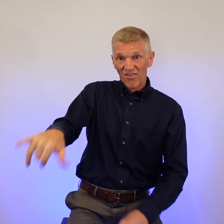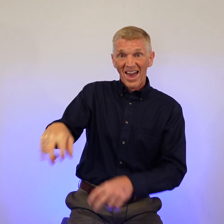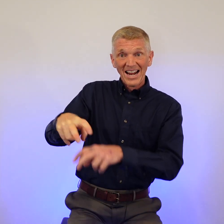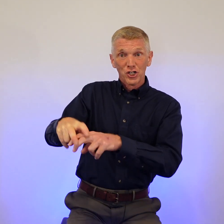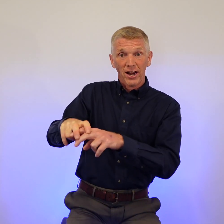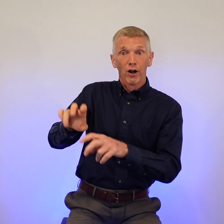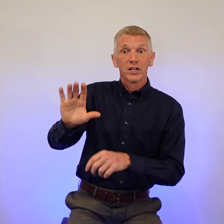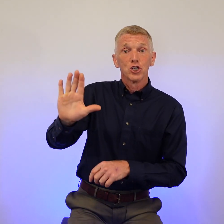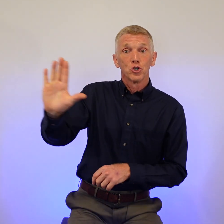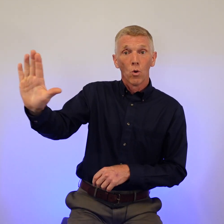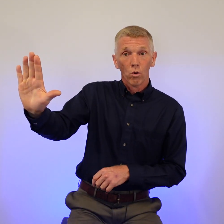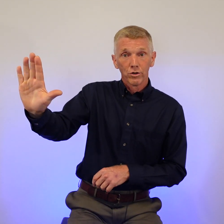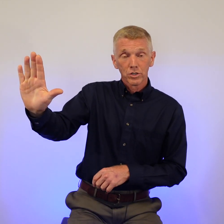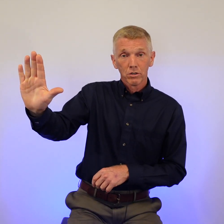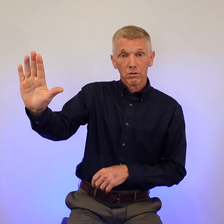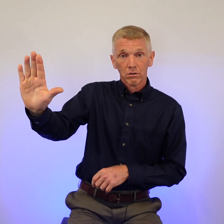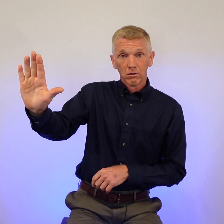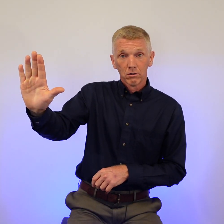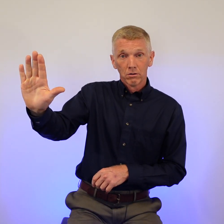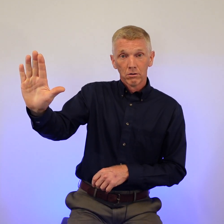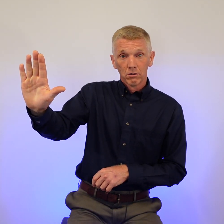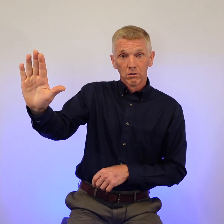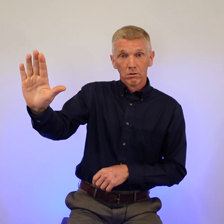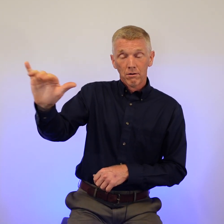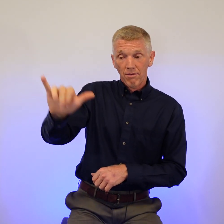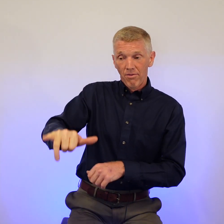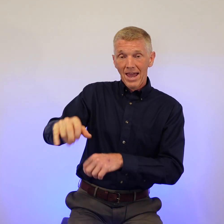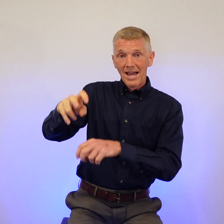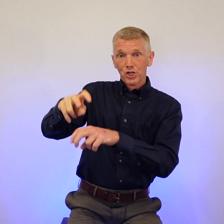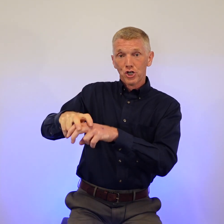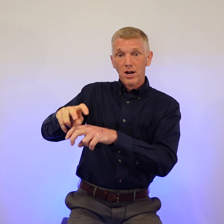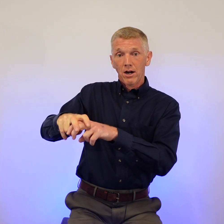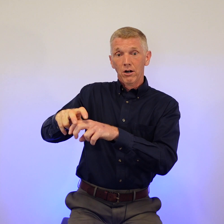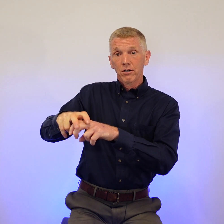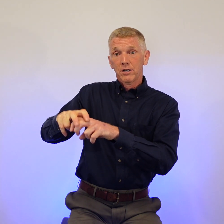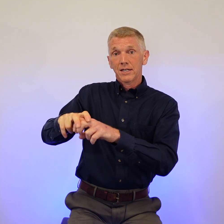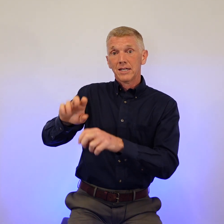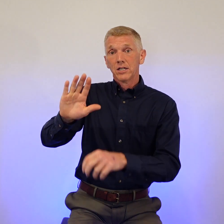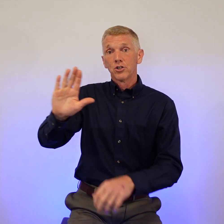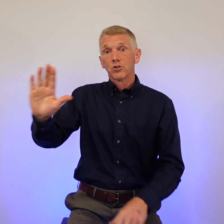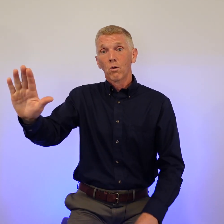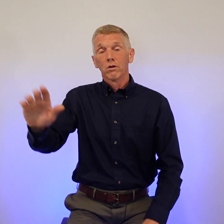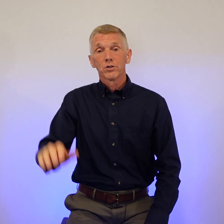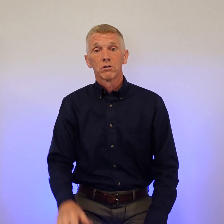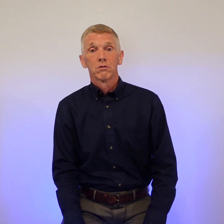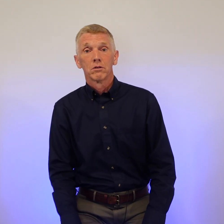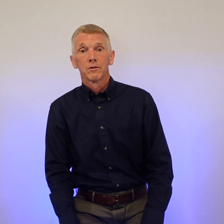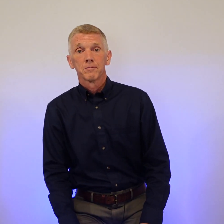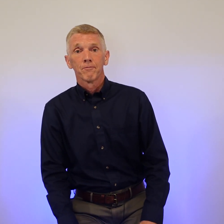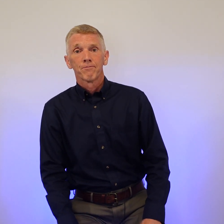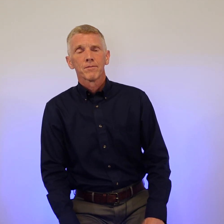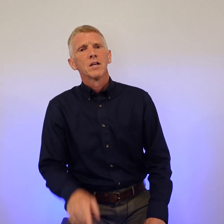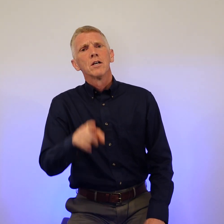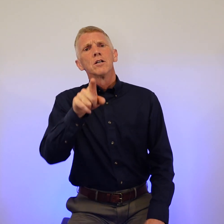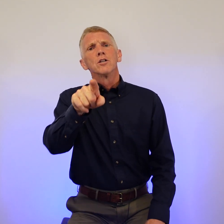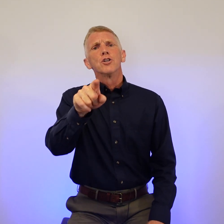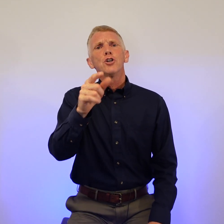that chair is yours. That chair is yours. Do